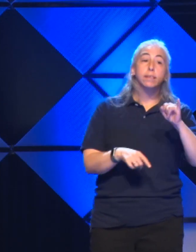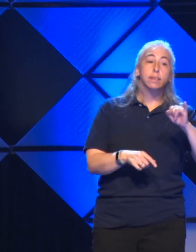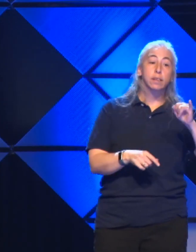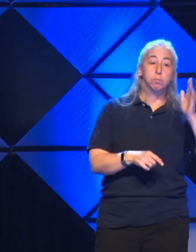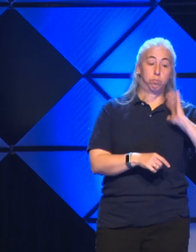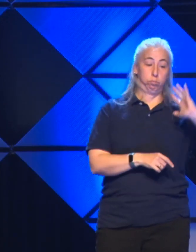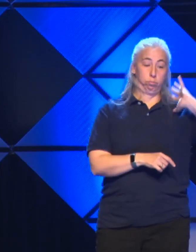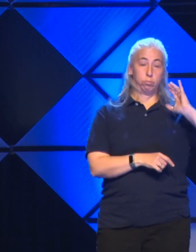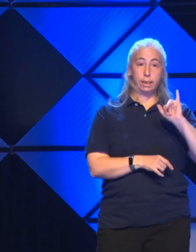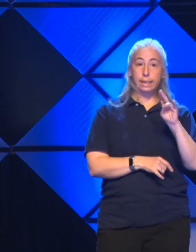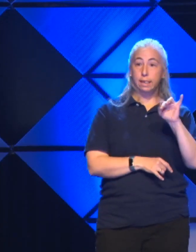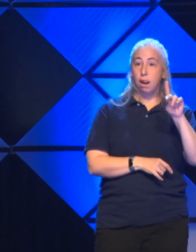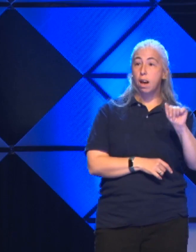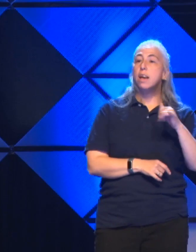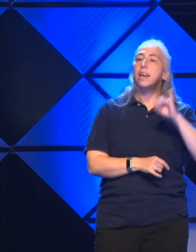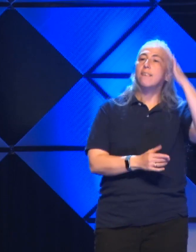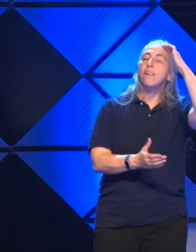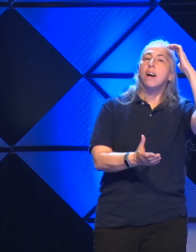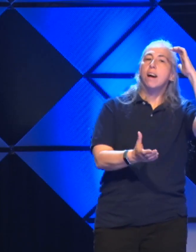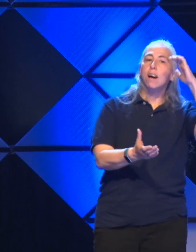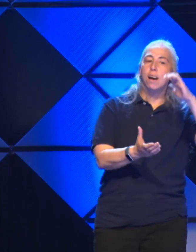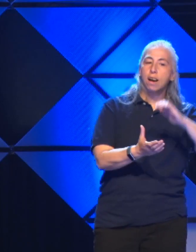And sometimes because of polygamy,